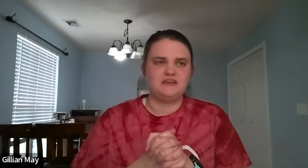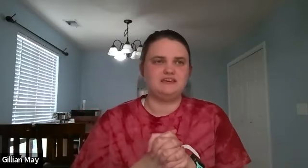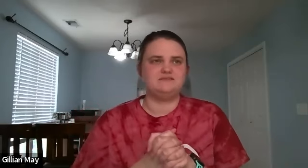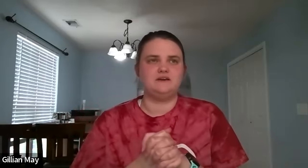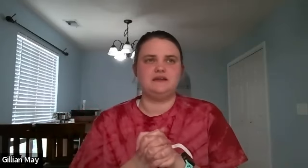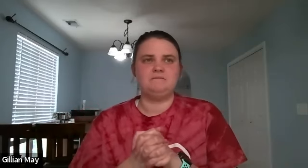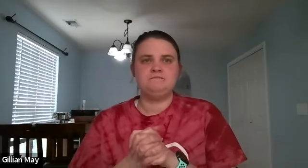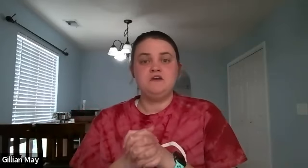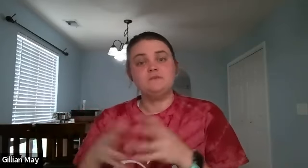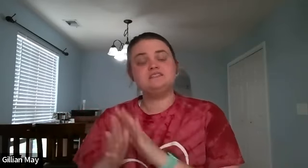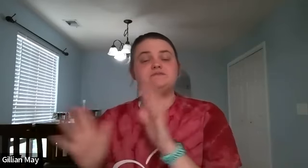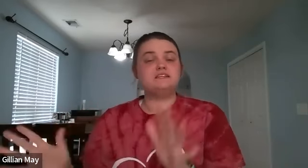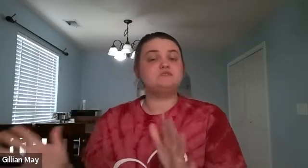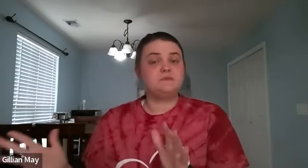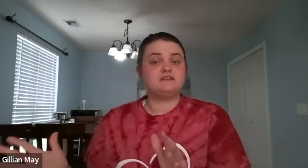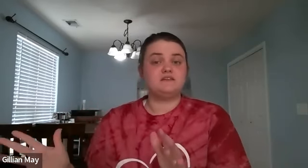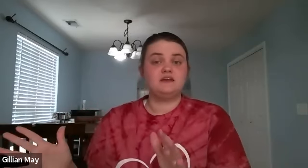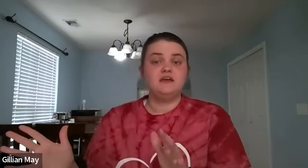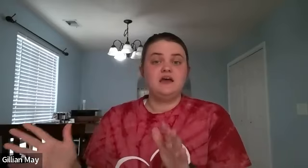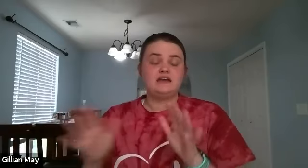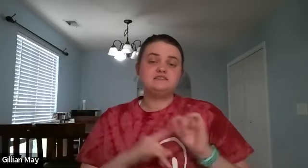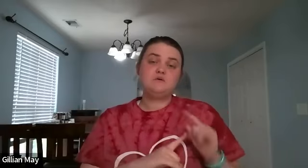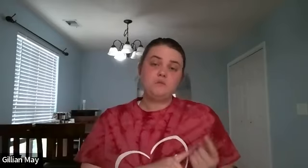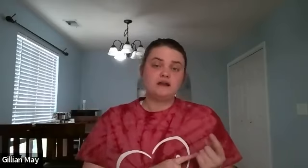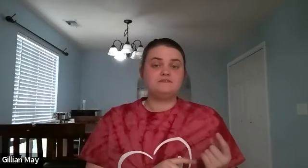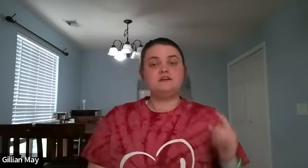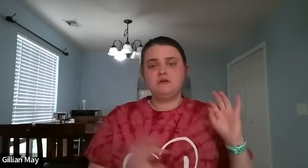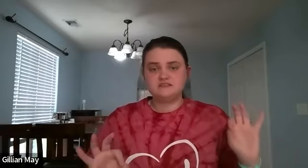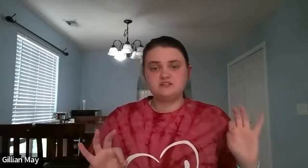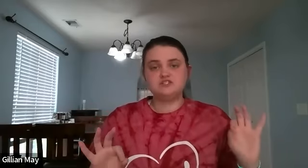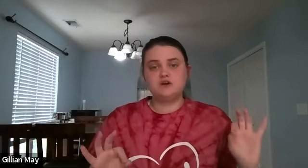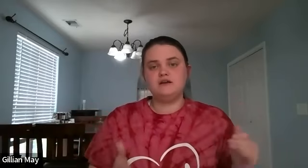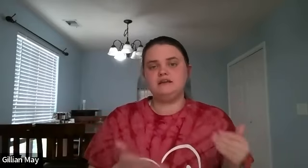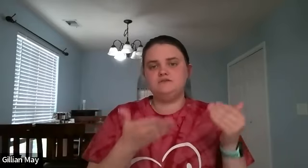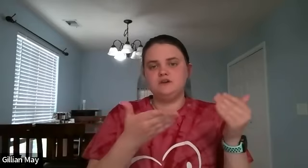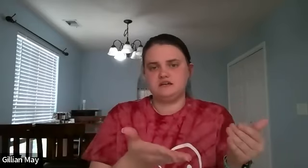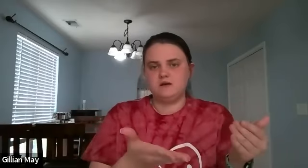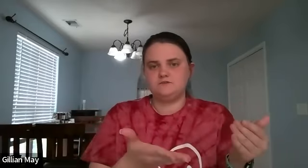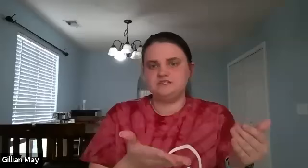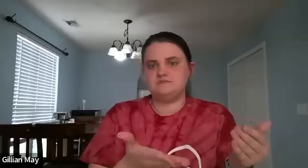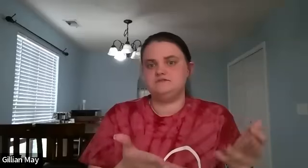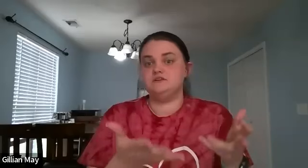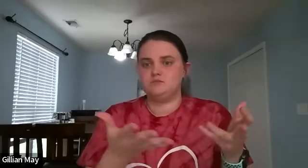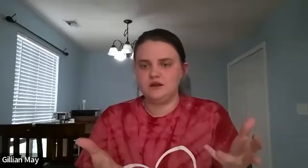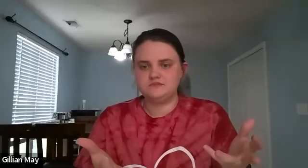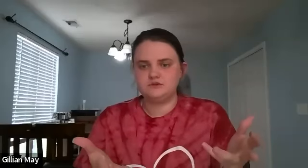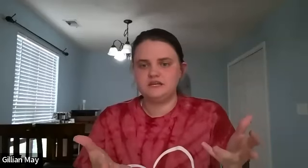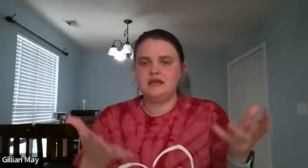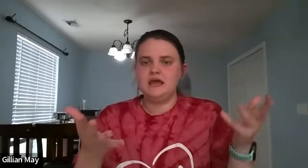it's very, for me, it's a respect thing. ASL 1, I feel like, okay, it's a good start, give you guys that comfort set to feel a little more comfortable in it. And